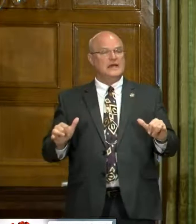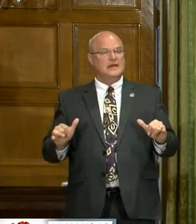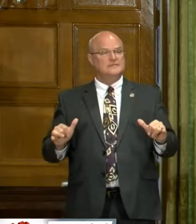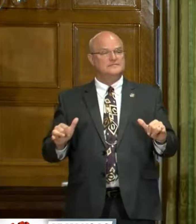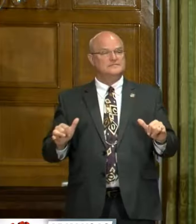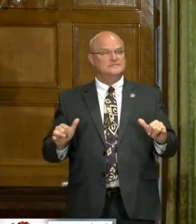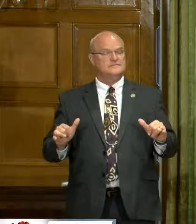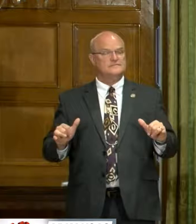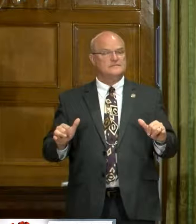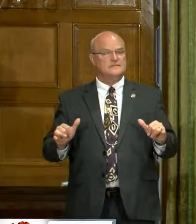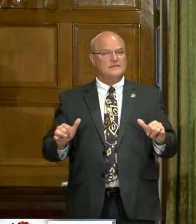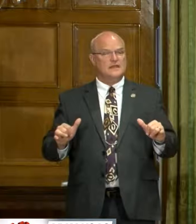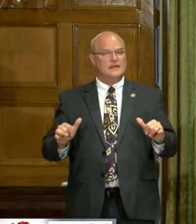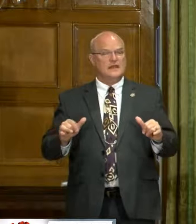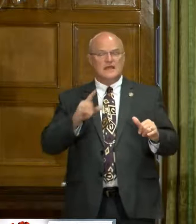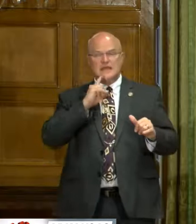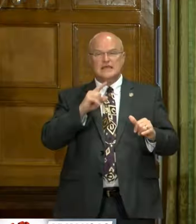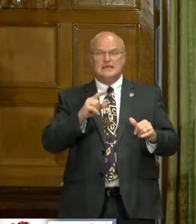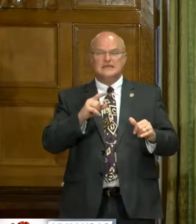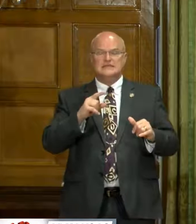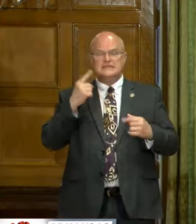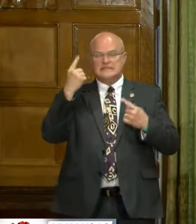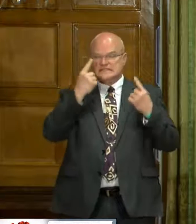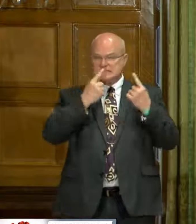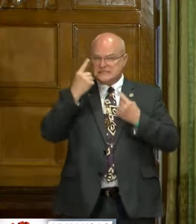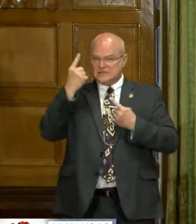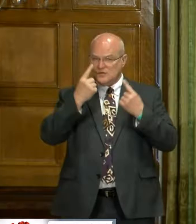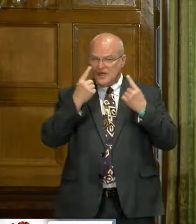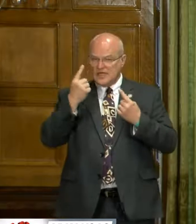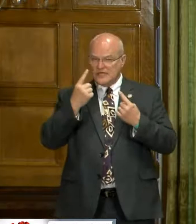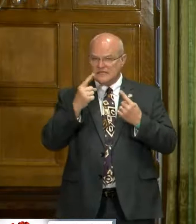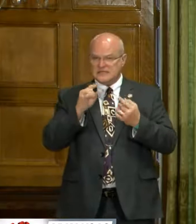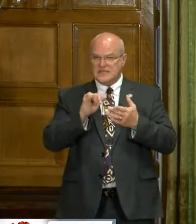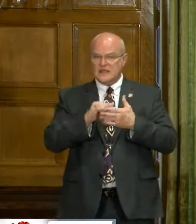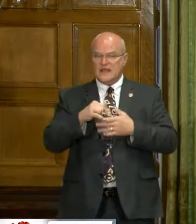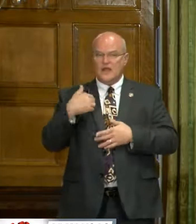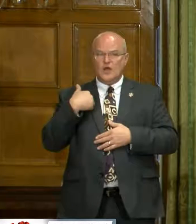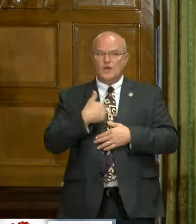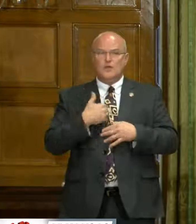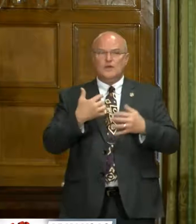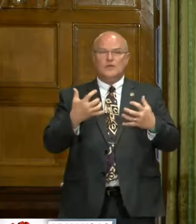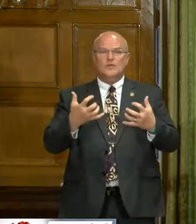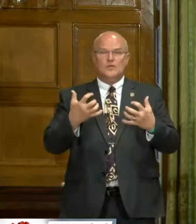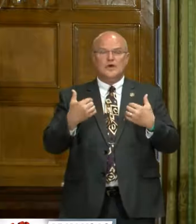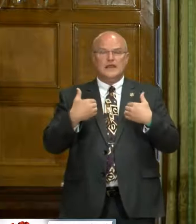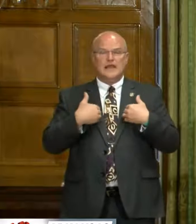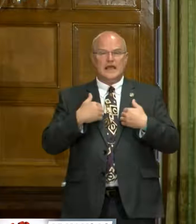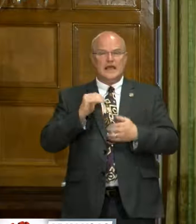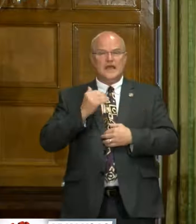time, there's the practical considerations of that we want